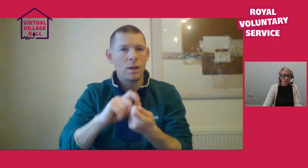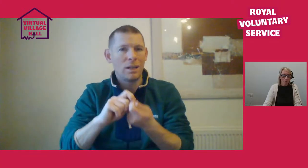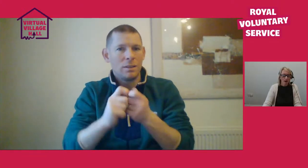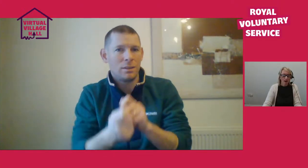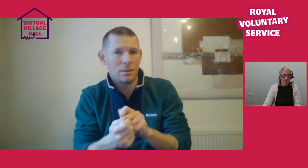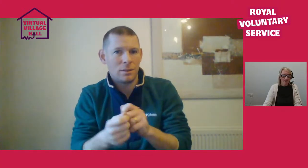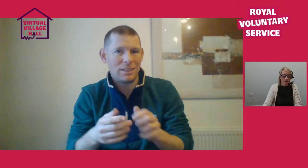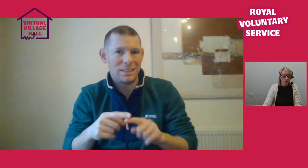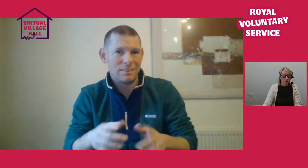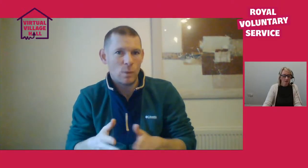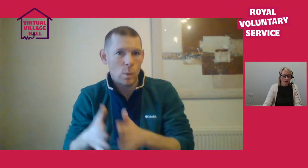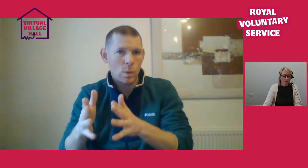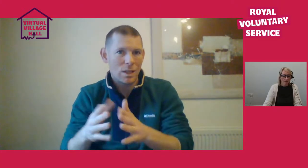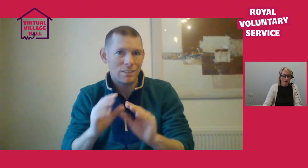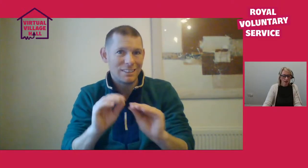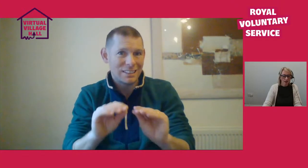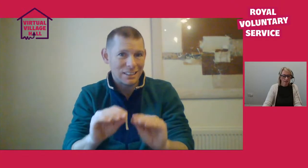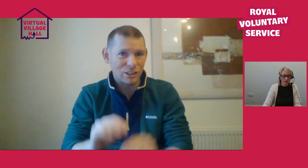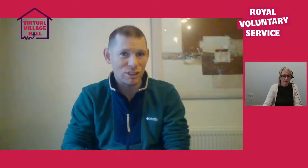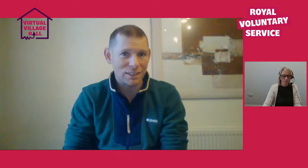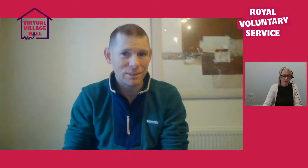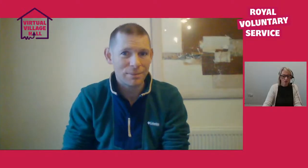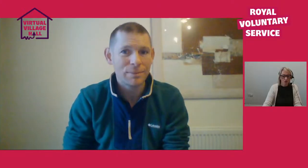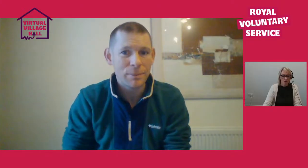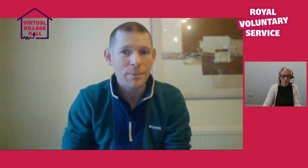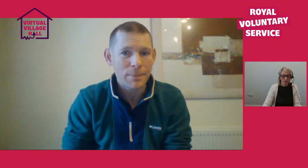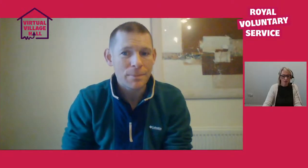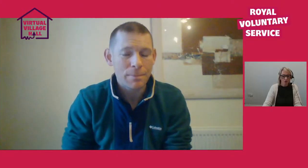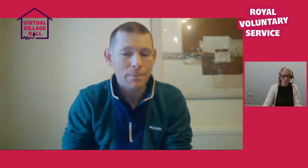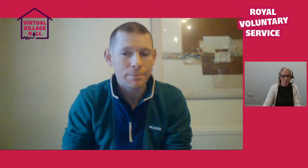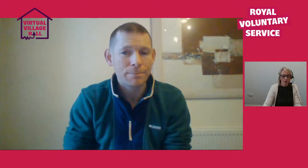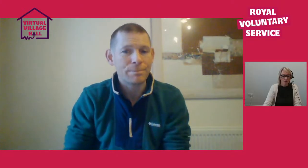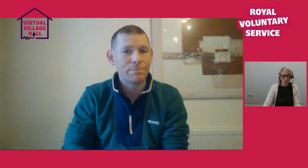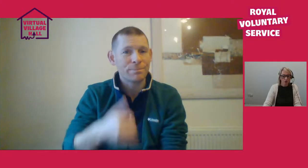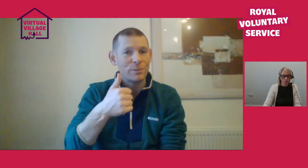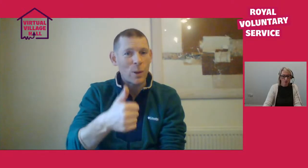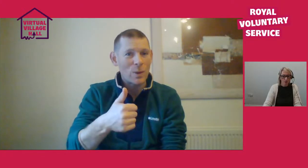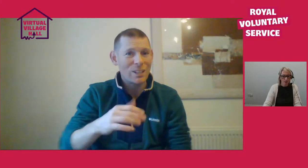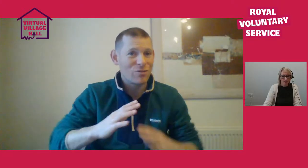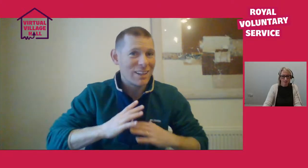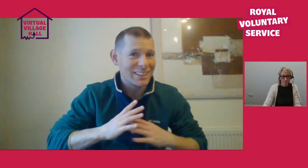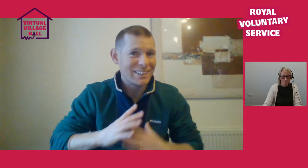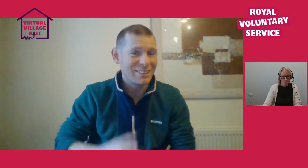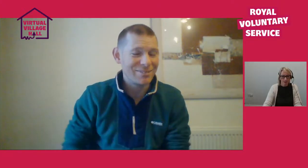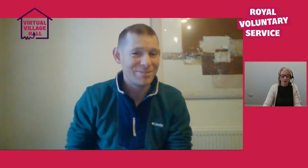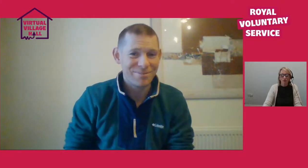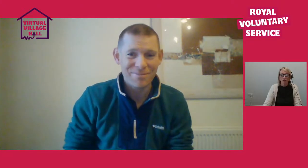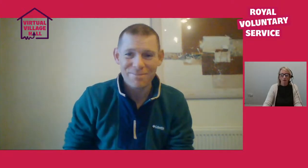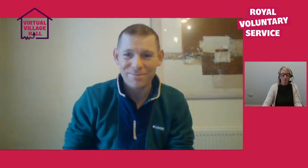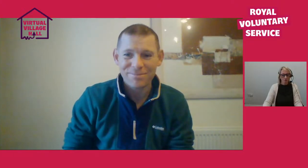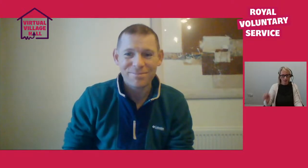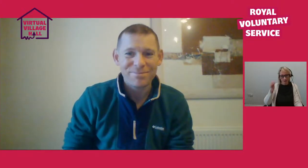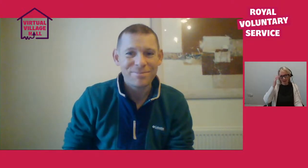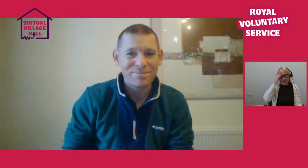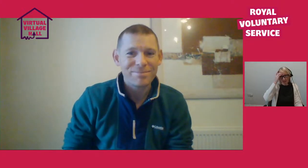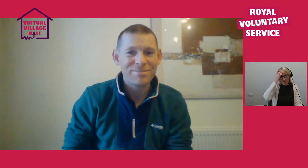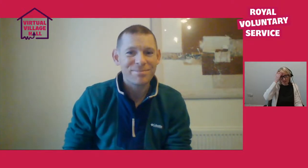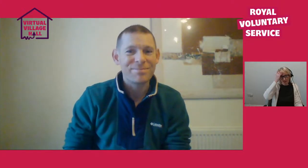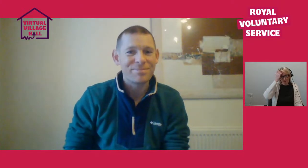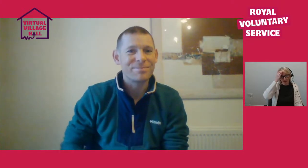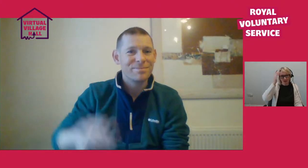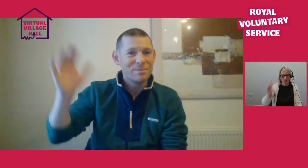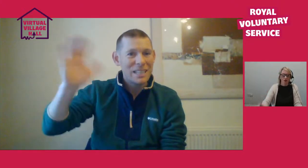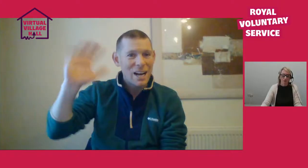me know and I will adapt to that, just so in case you're not familiar with how we do this. So if you're ready,